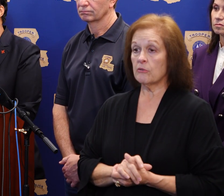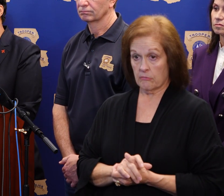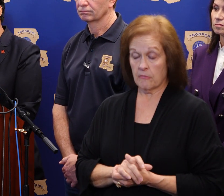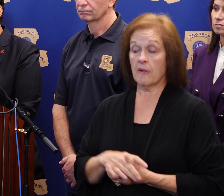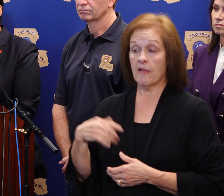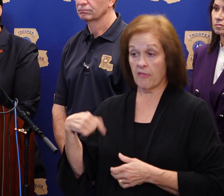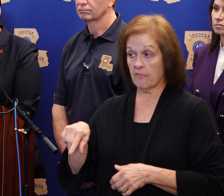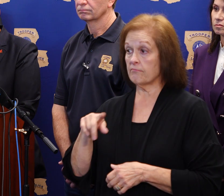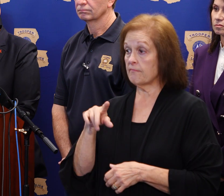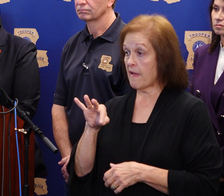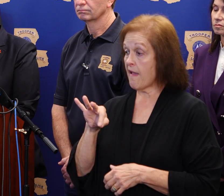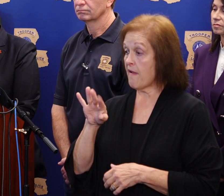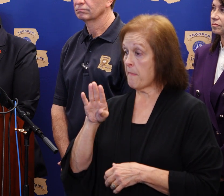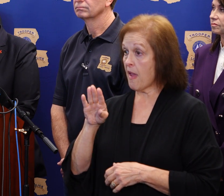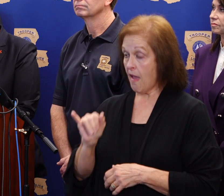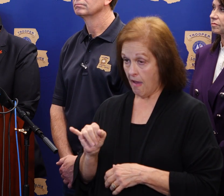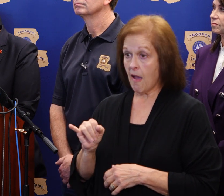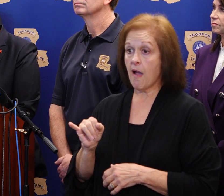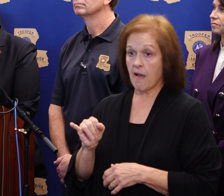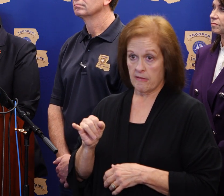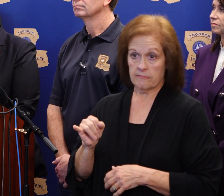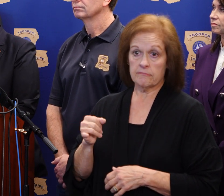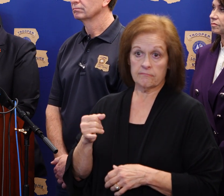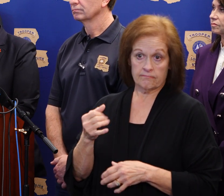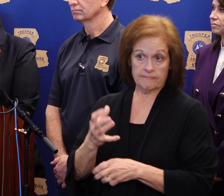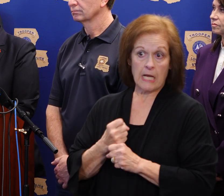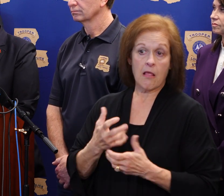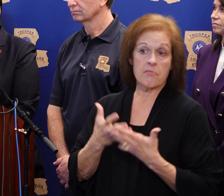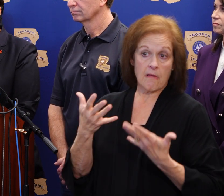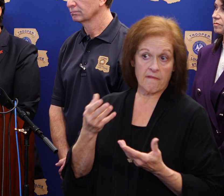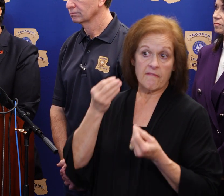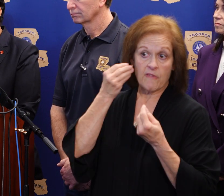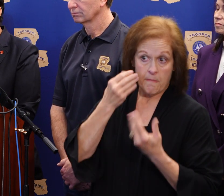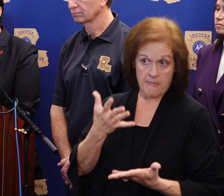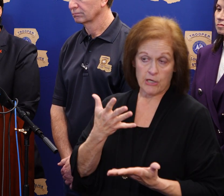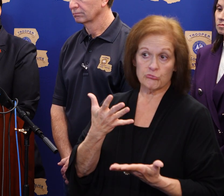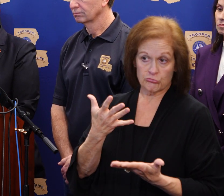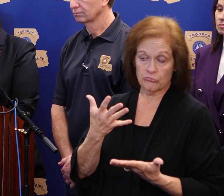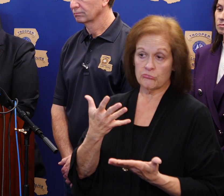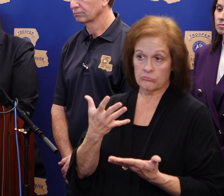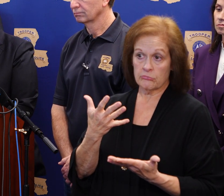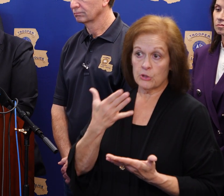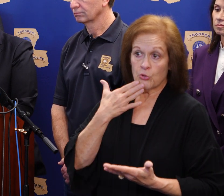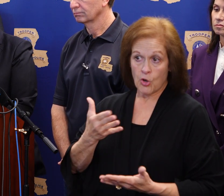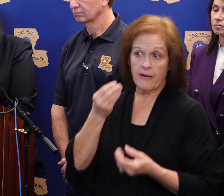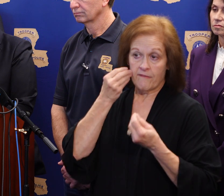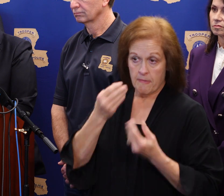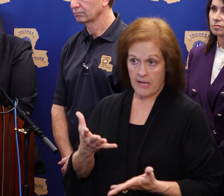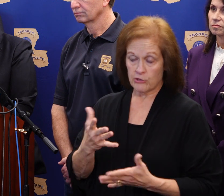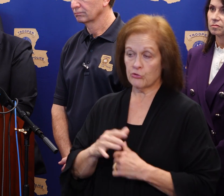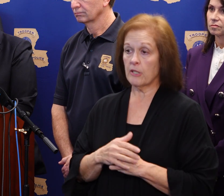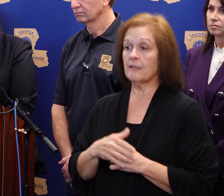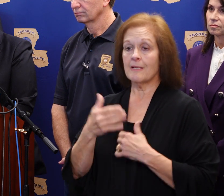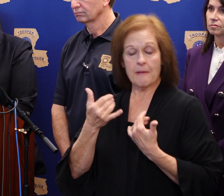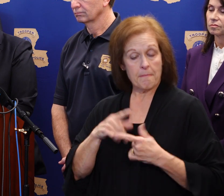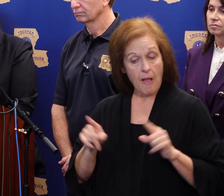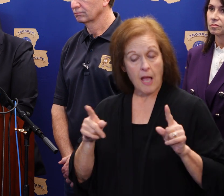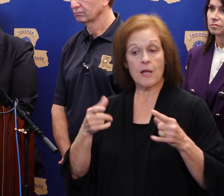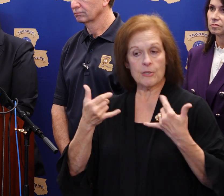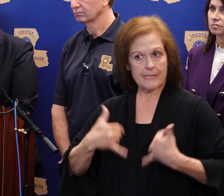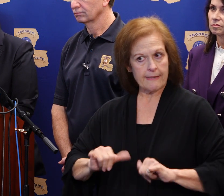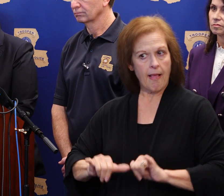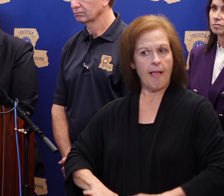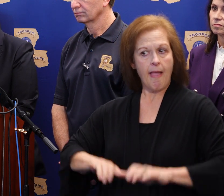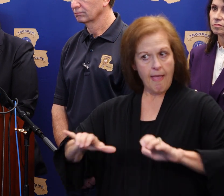useful. Continue to do that. The investigation is still active and absolutely under the